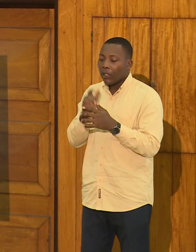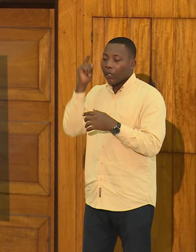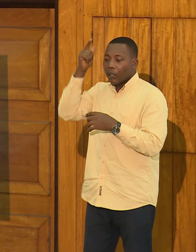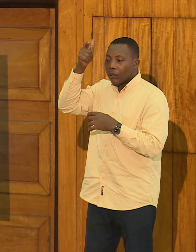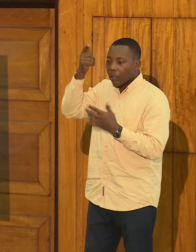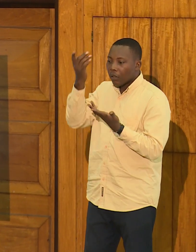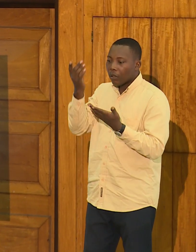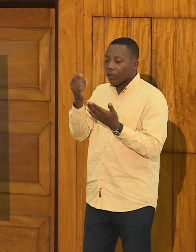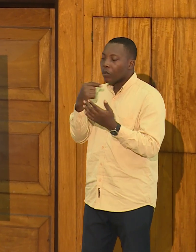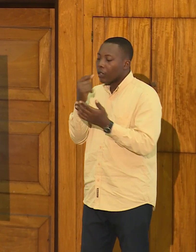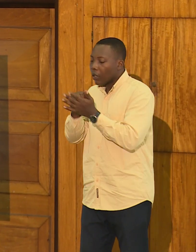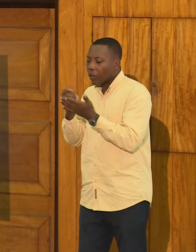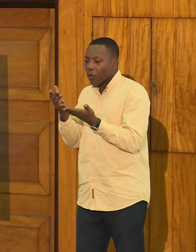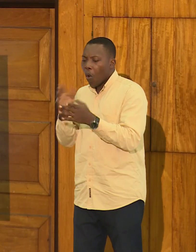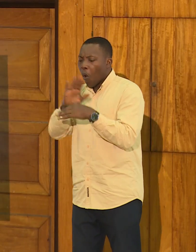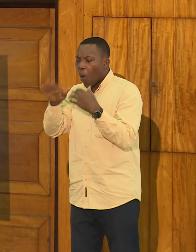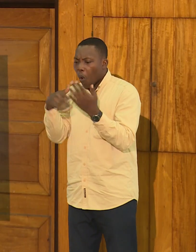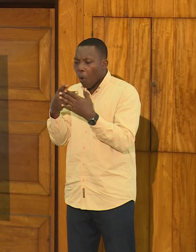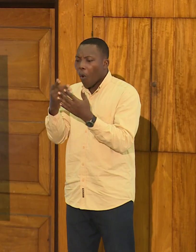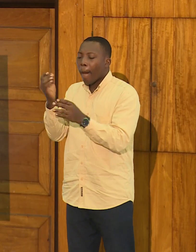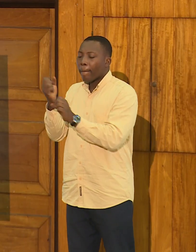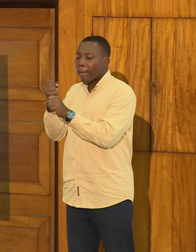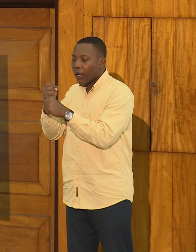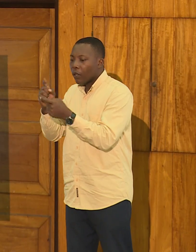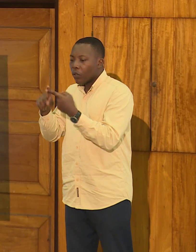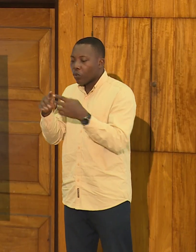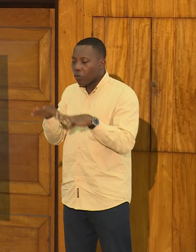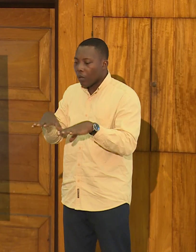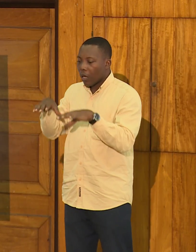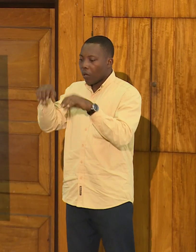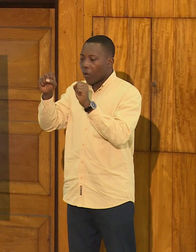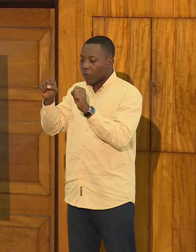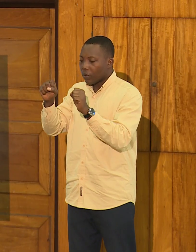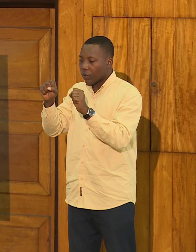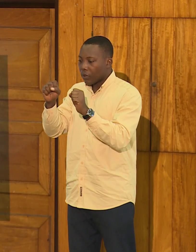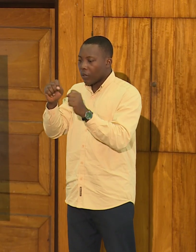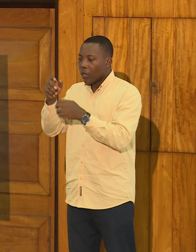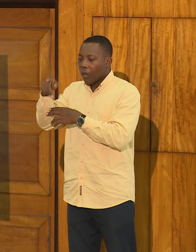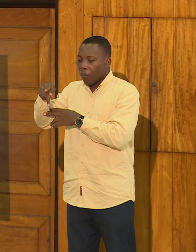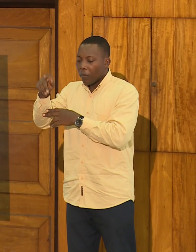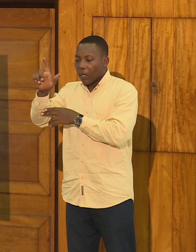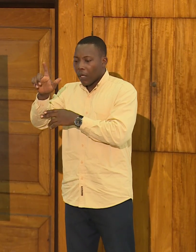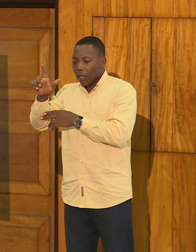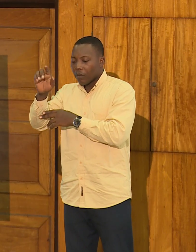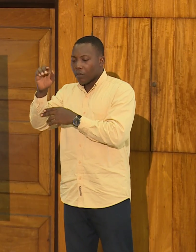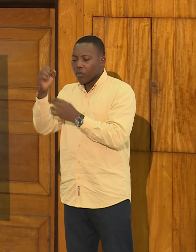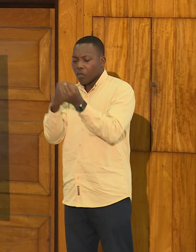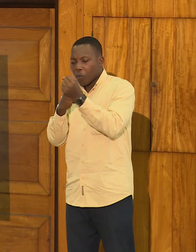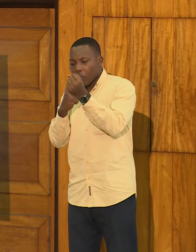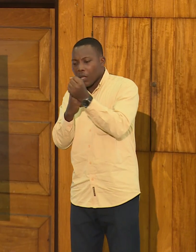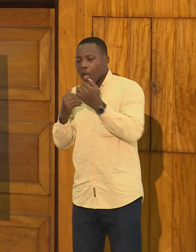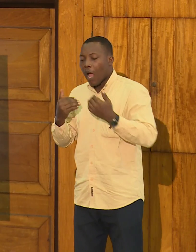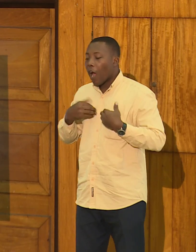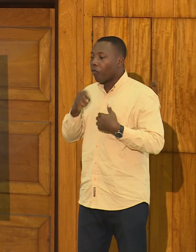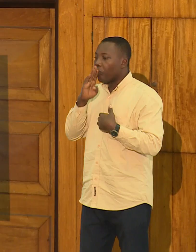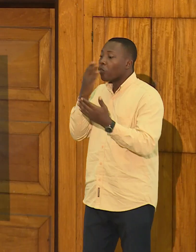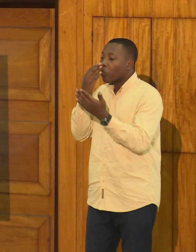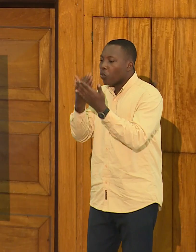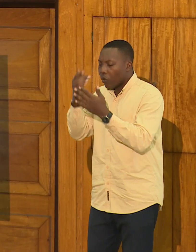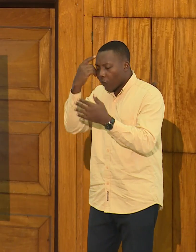made to adopt healthier lifestyles. They noted that peer supporters were instrumental in providing emotional